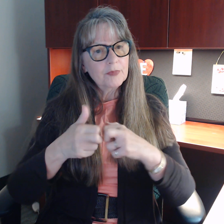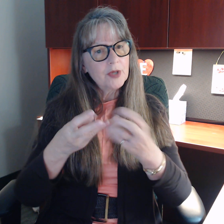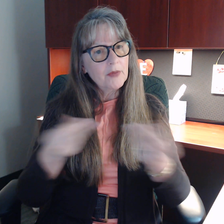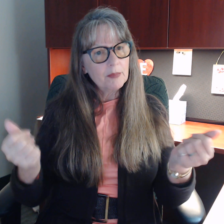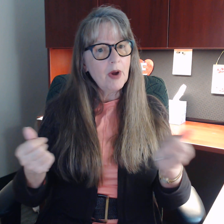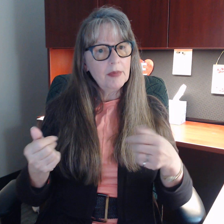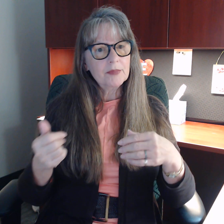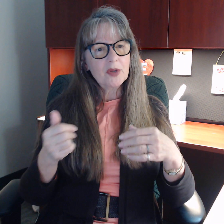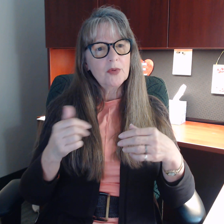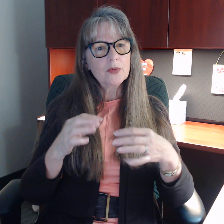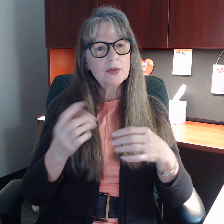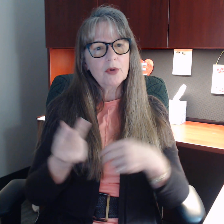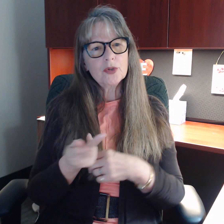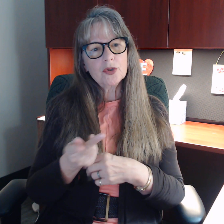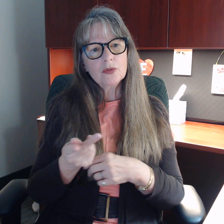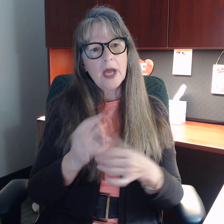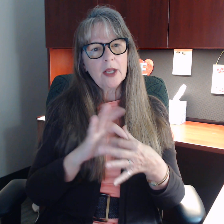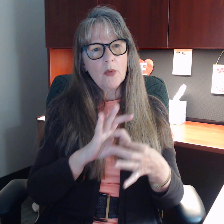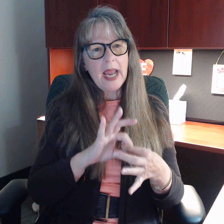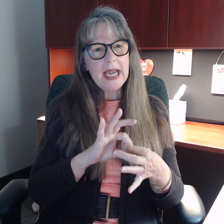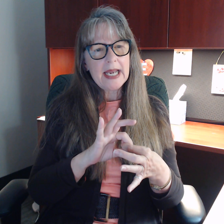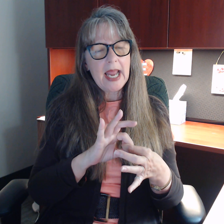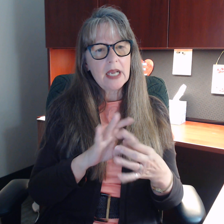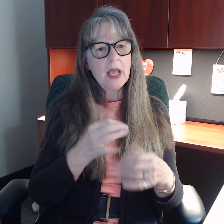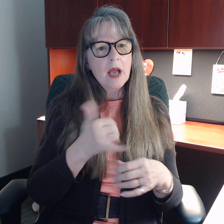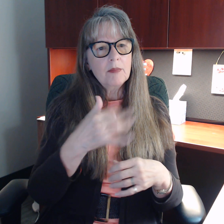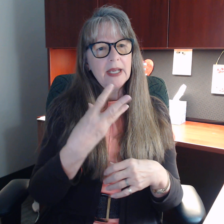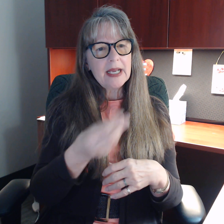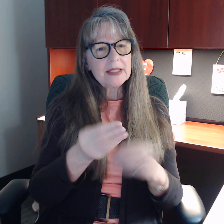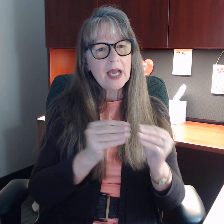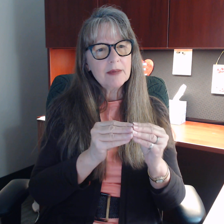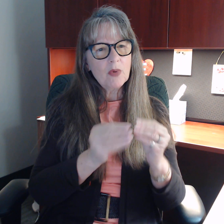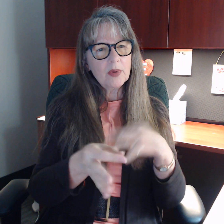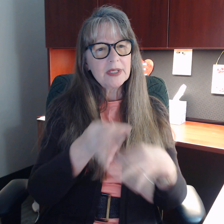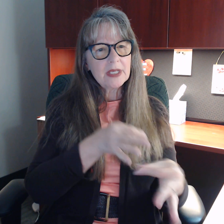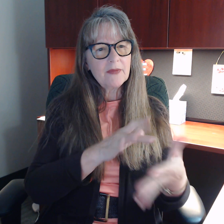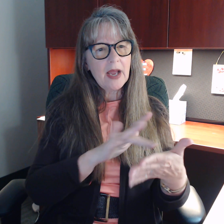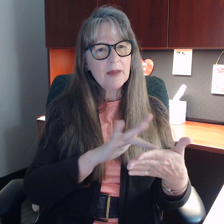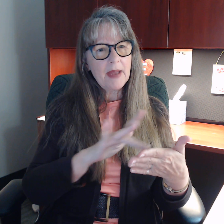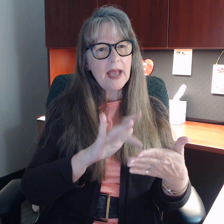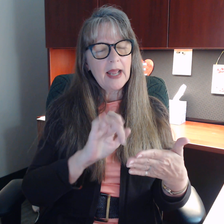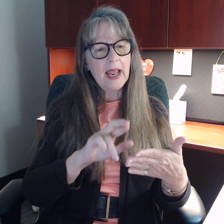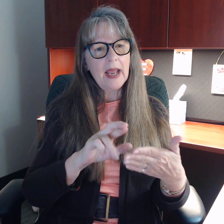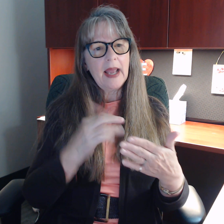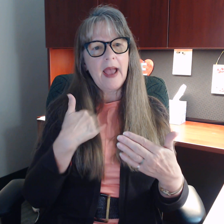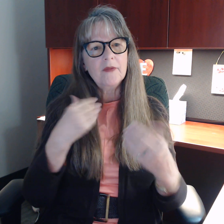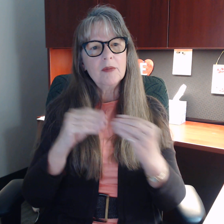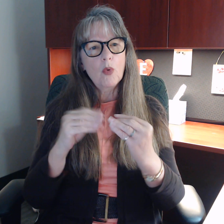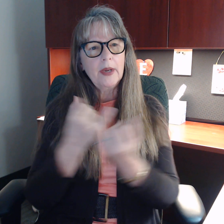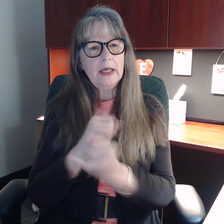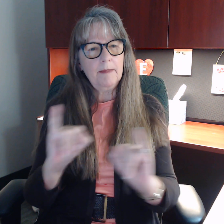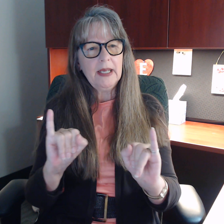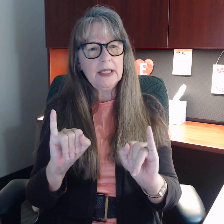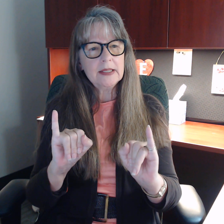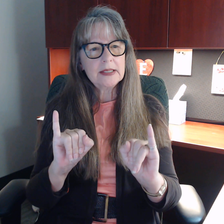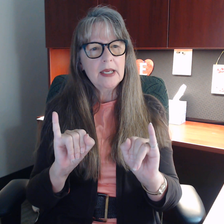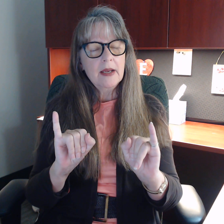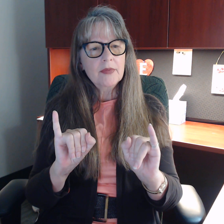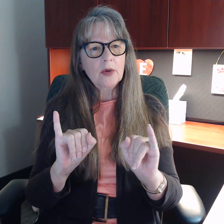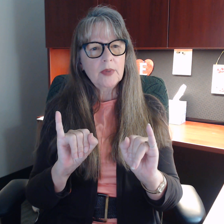solving problems. So those two kind of go hand in hand. Playing outside more instead of an iPad and having more independence. They really